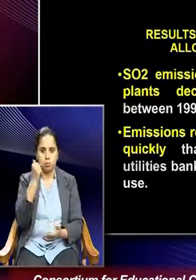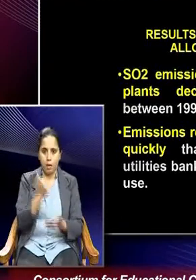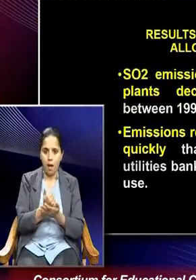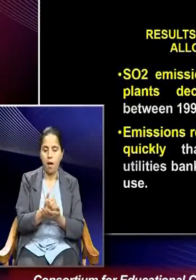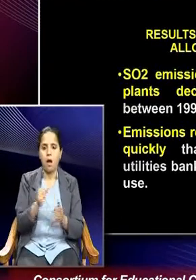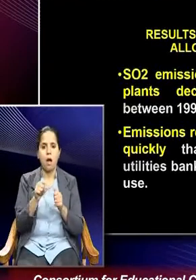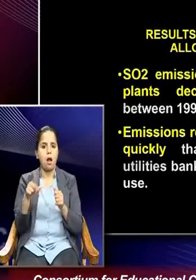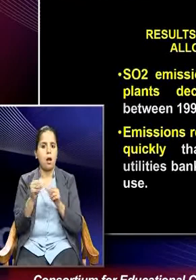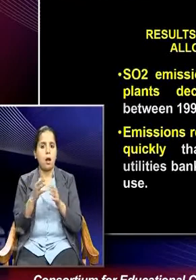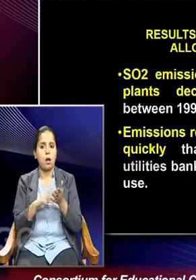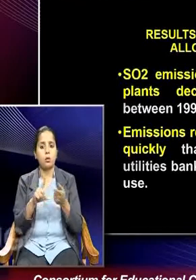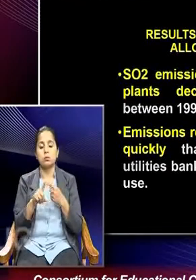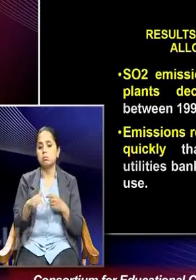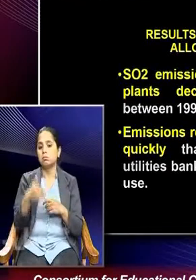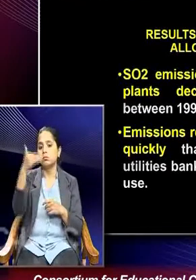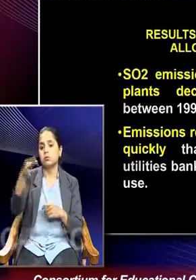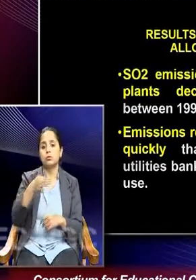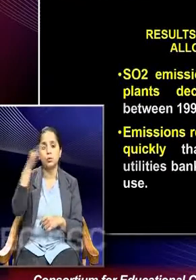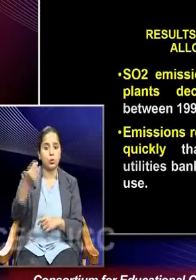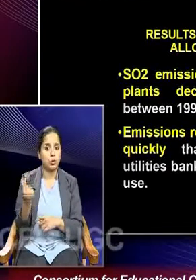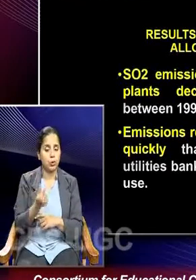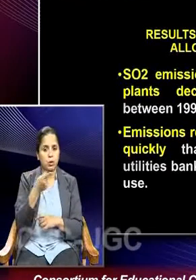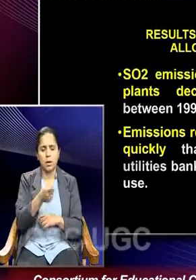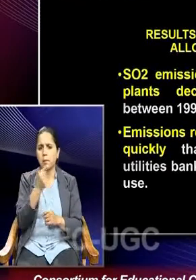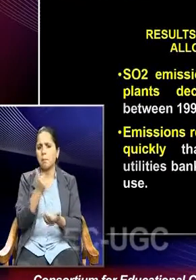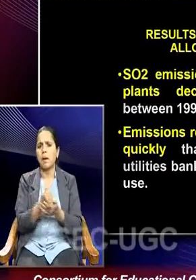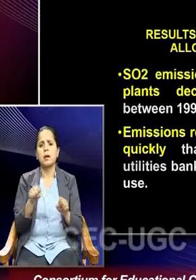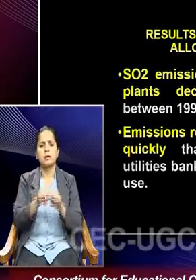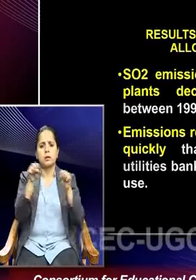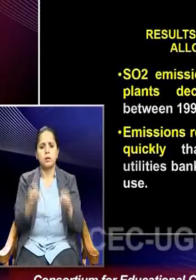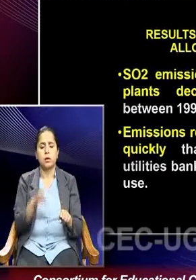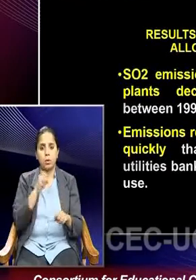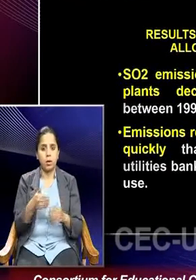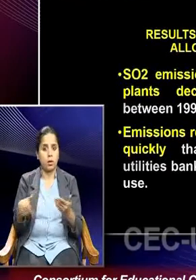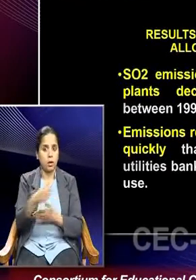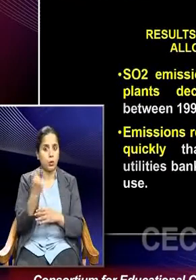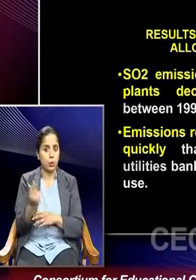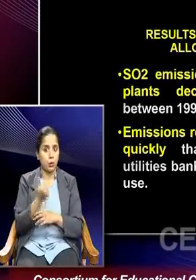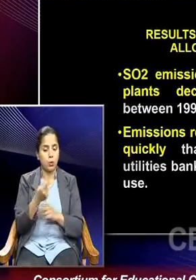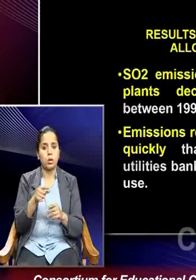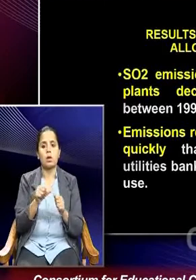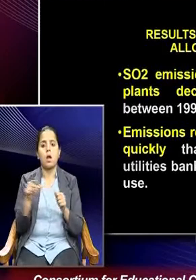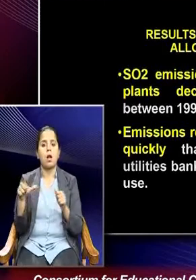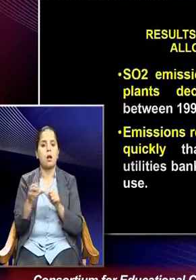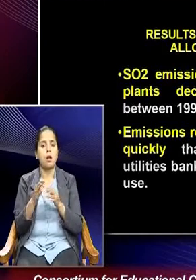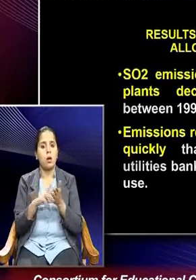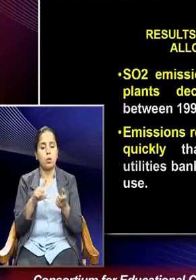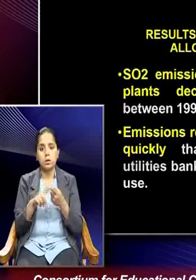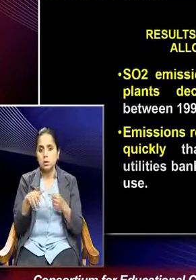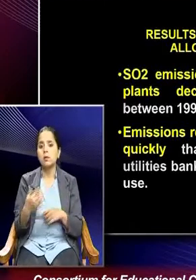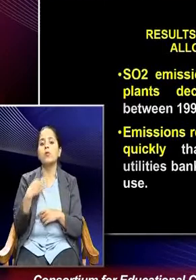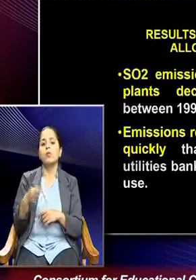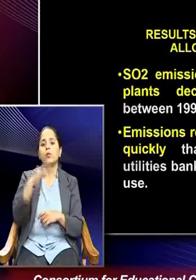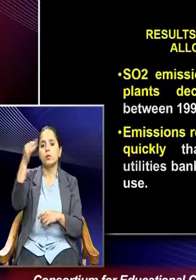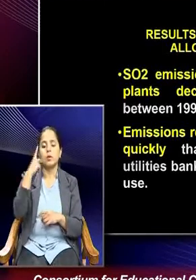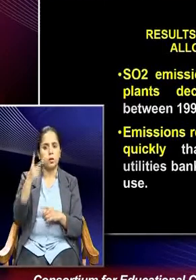allowances for future use. So this banking system of using the allowances in future, it came